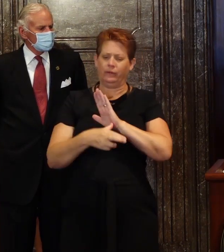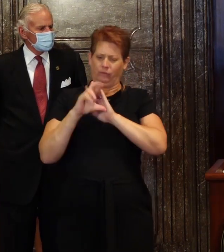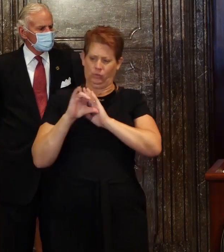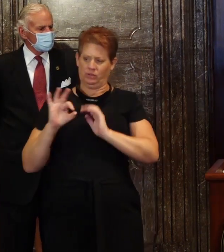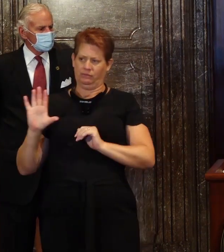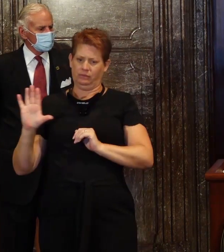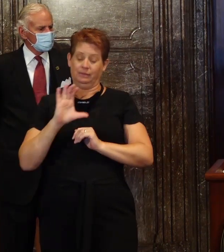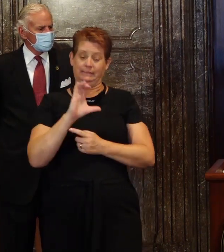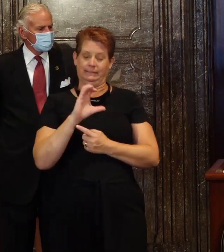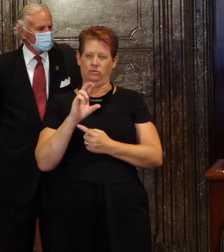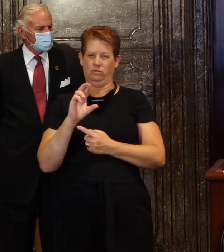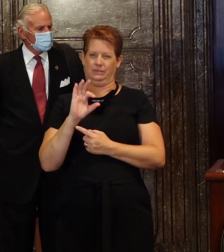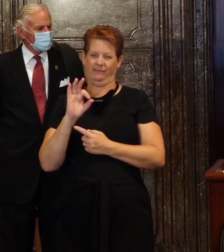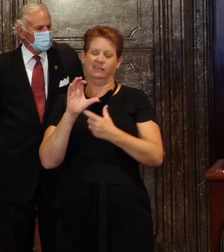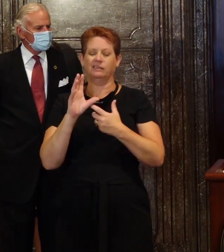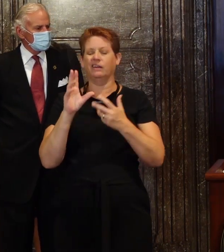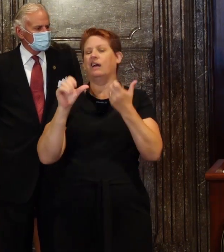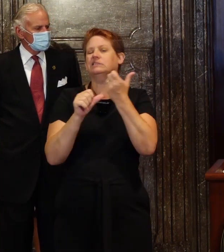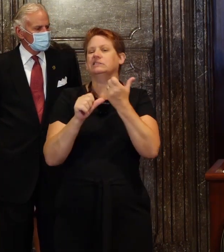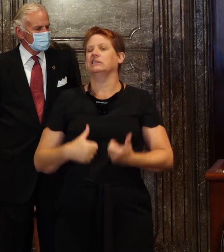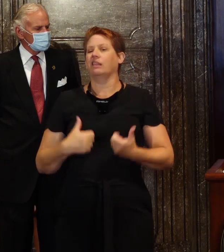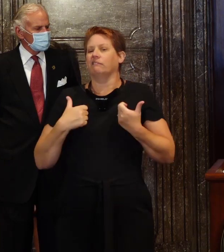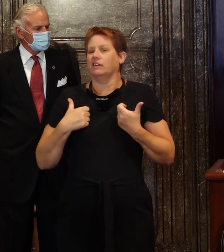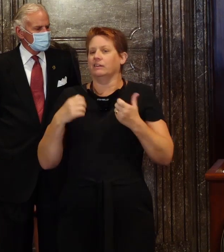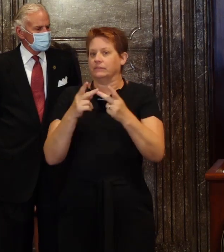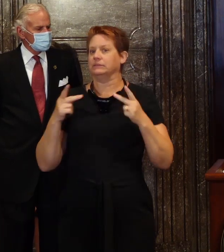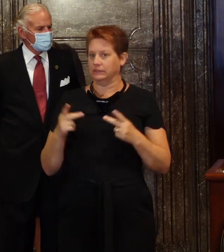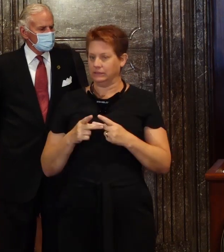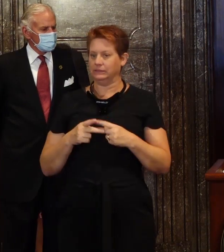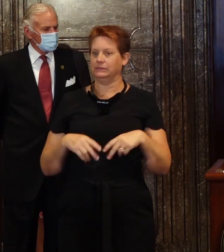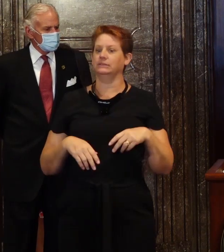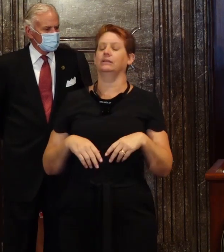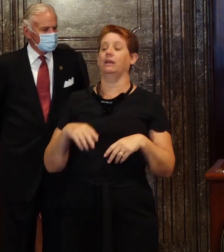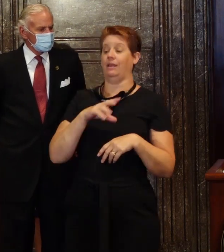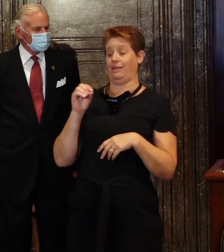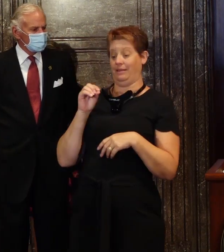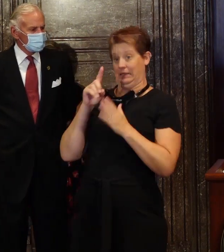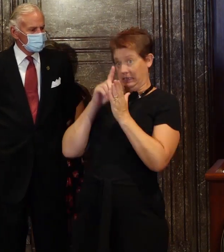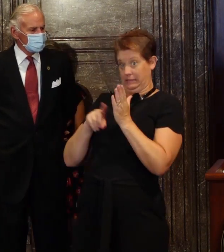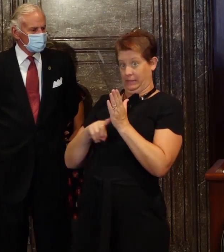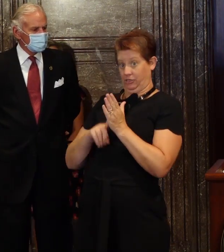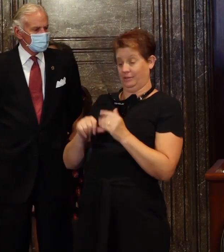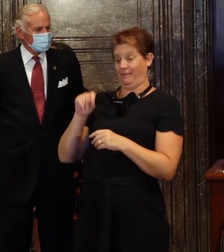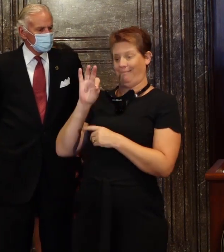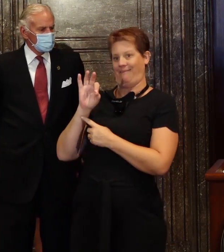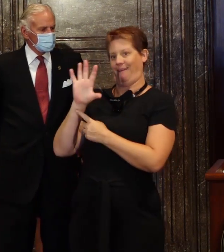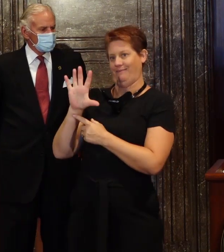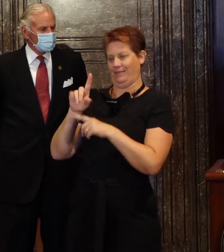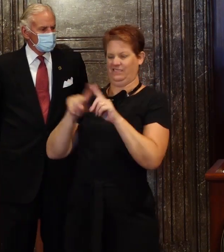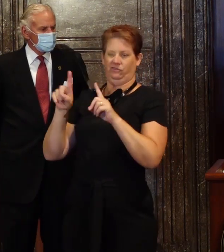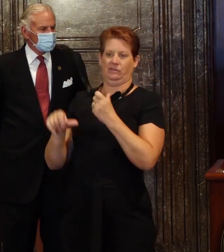community residential care facilities, those assisted living facilities, and 95 infection control inspections of assisted